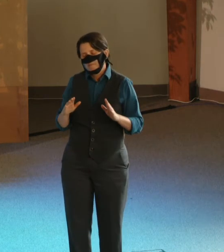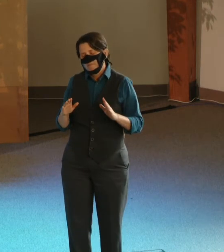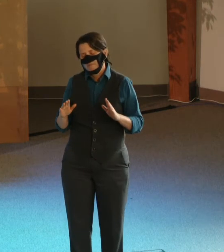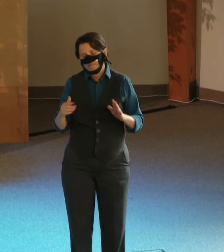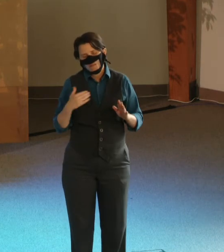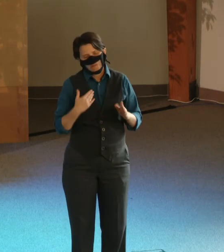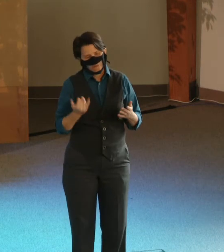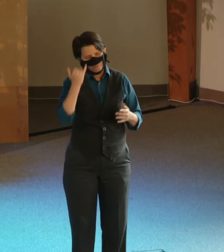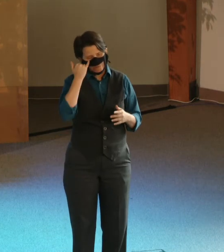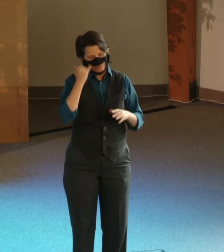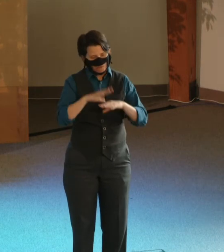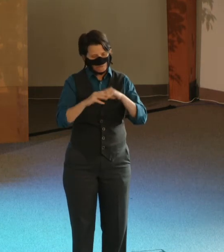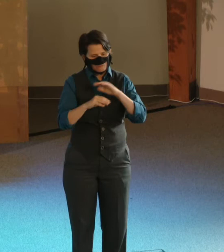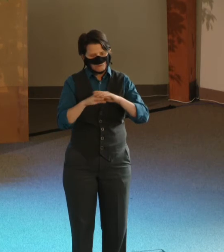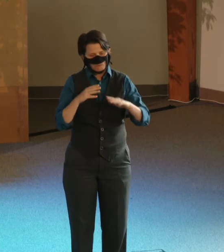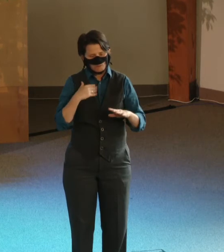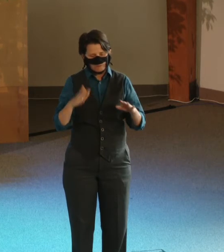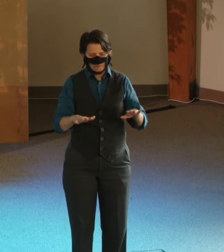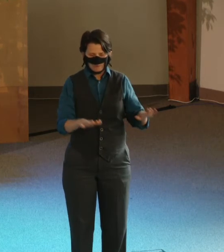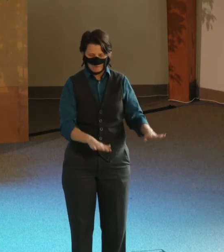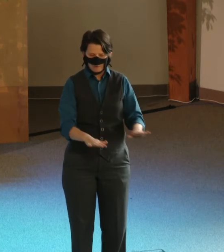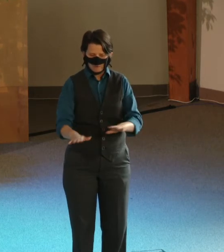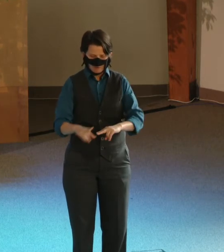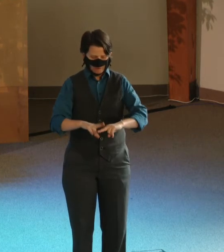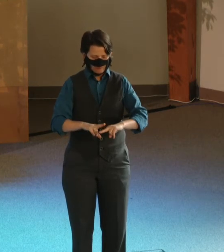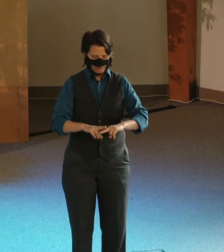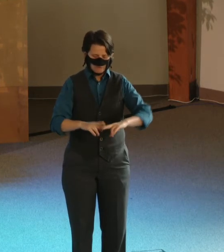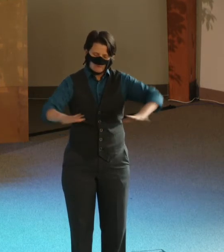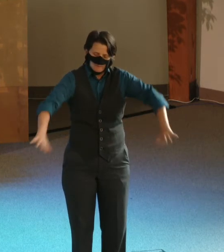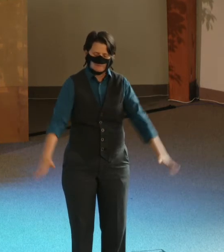settle into your chair and take a breath.